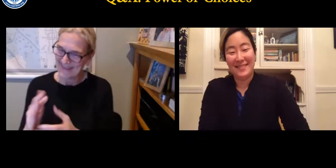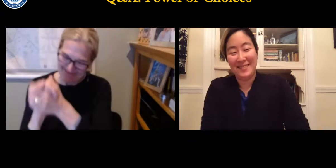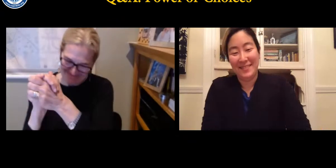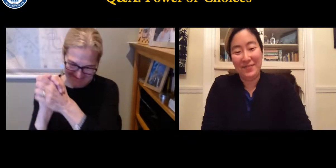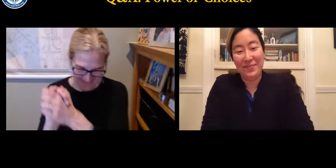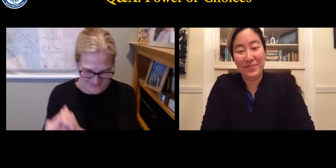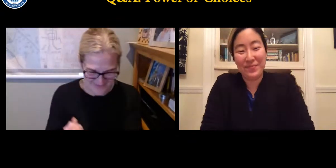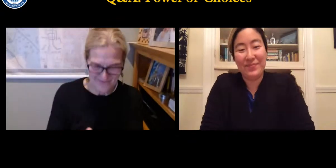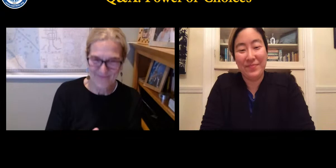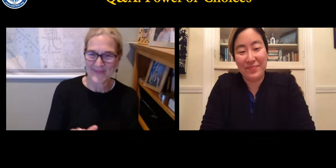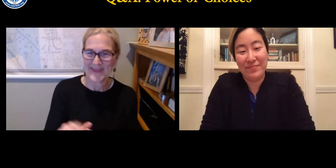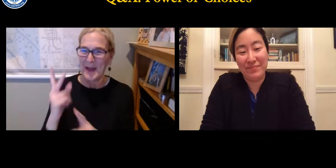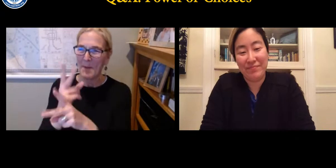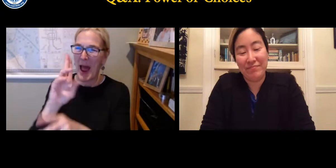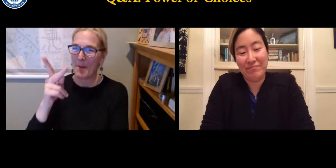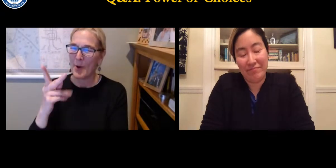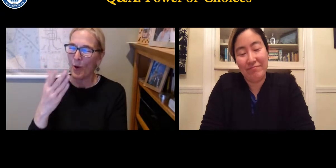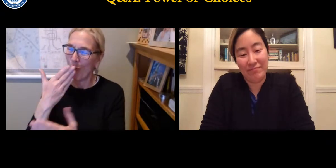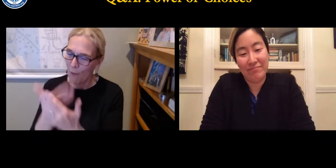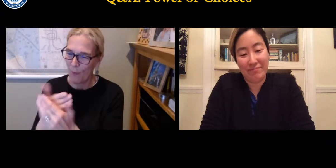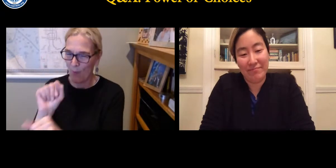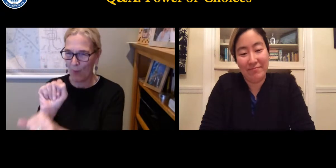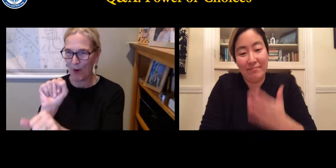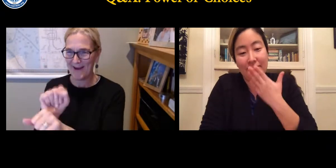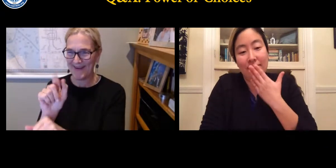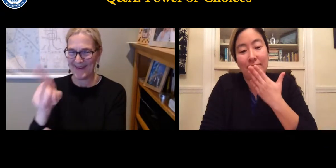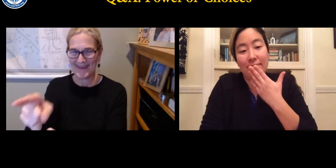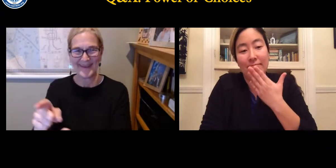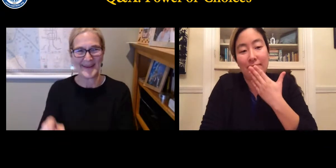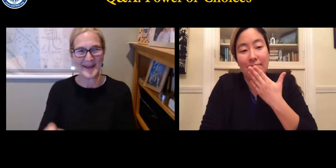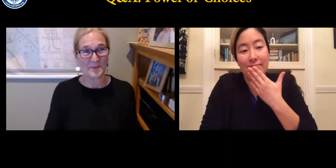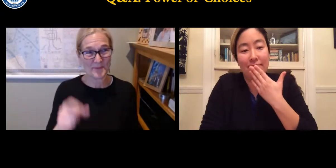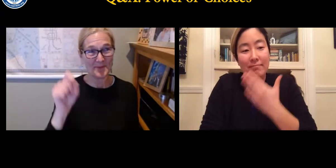And I think that fits in with that 8-year-old child you mentioned.